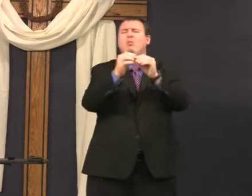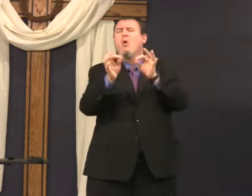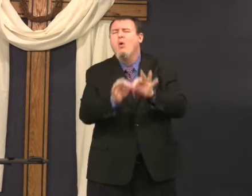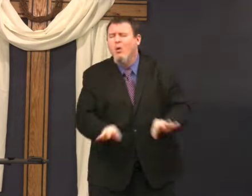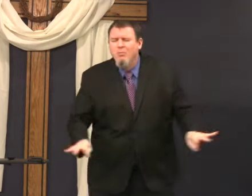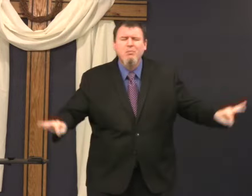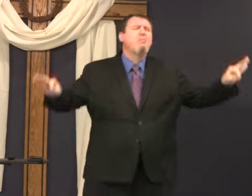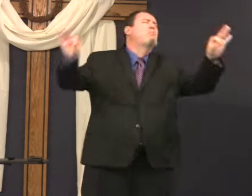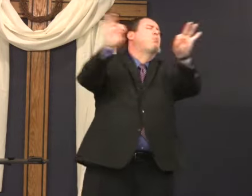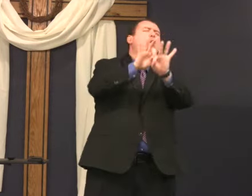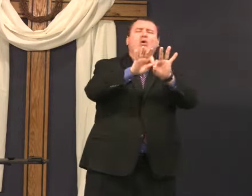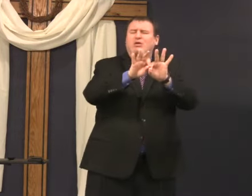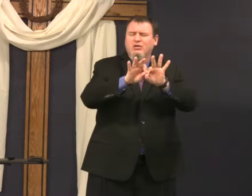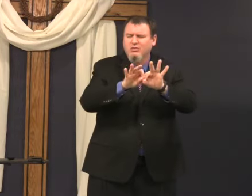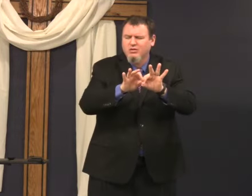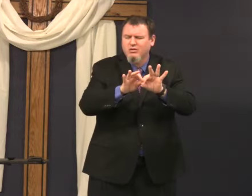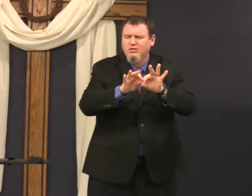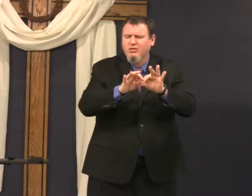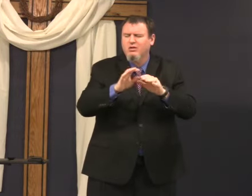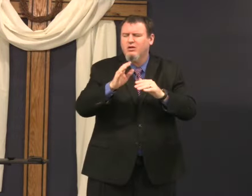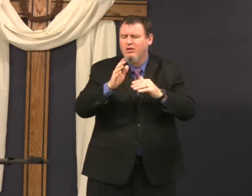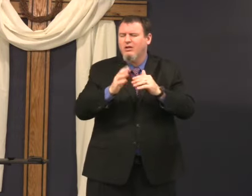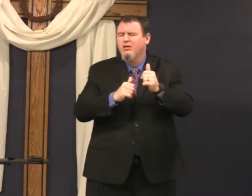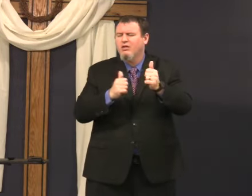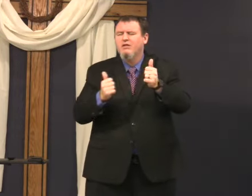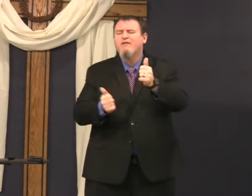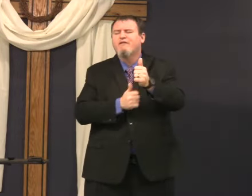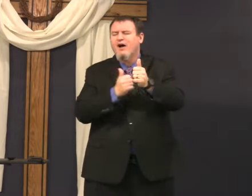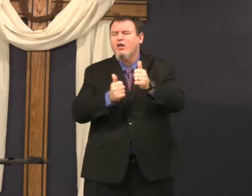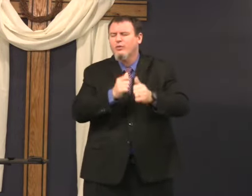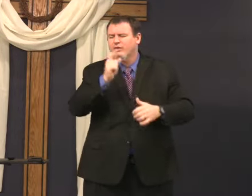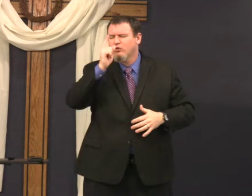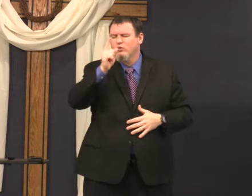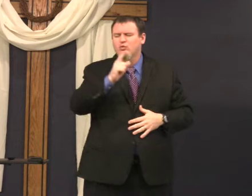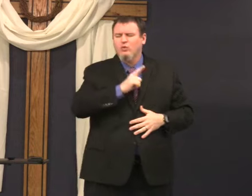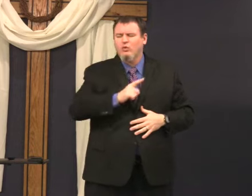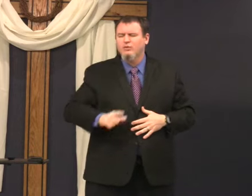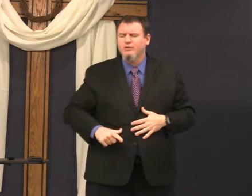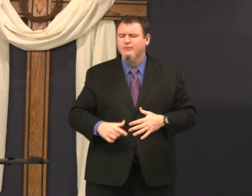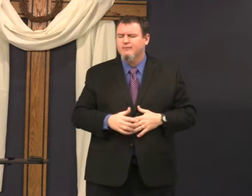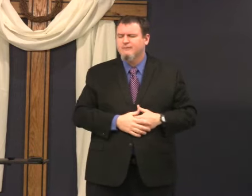But there is no greater or more important thing than following you, Lord.